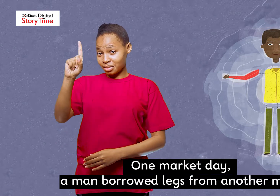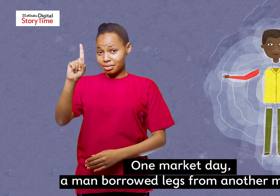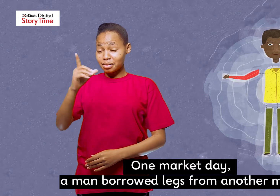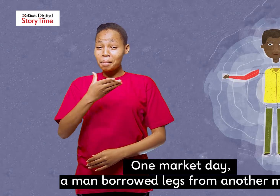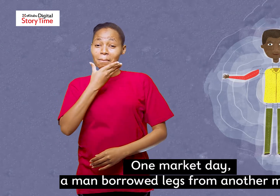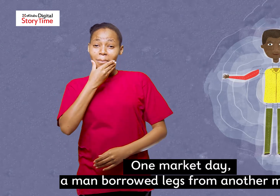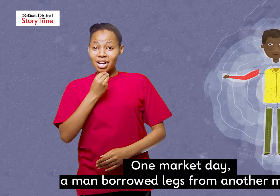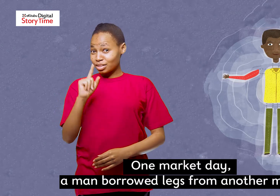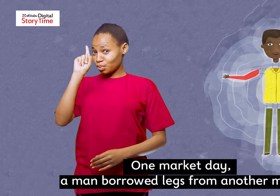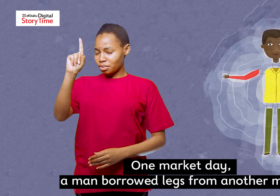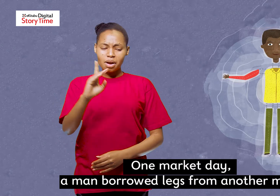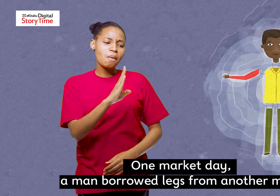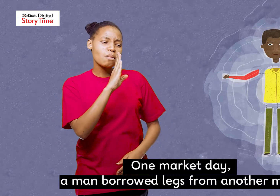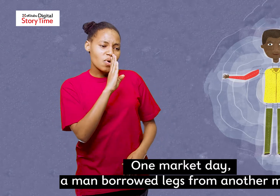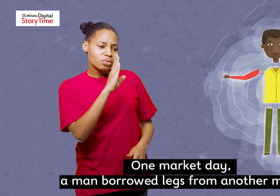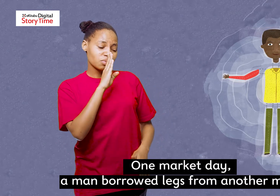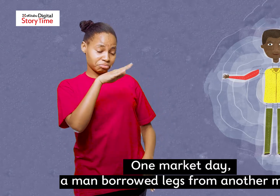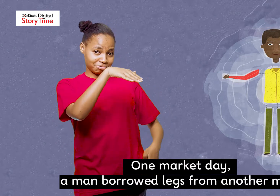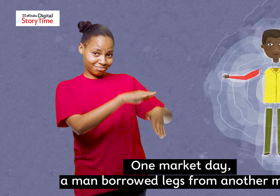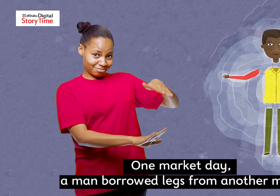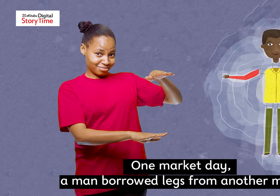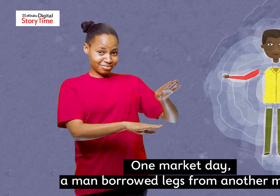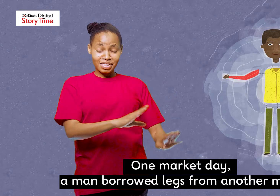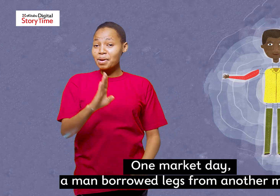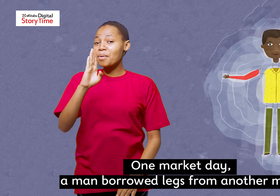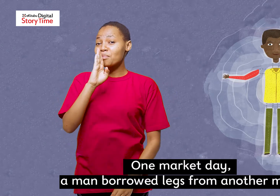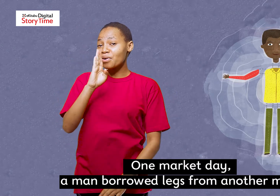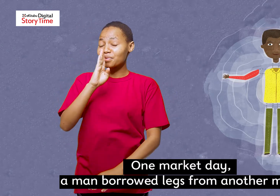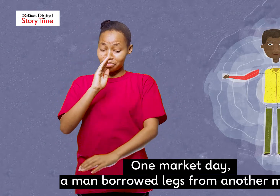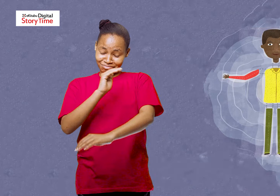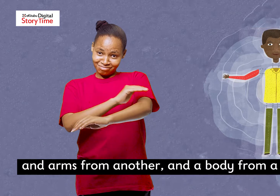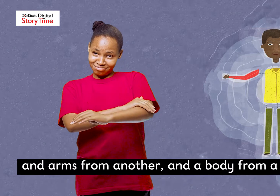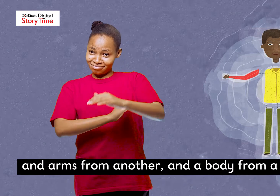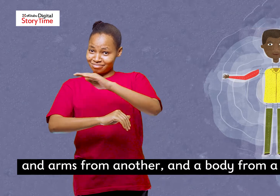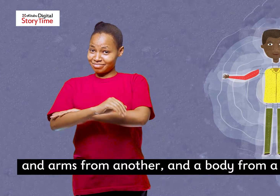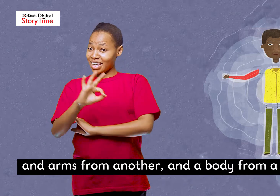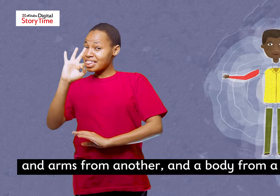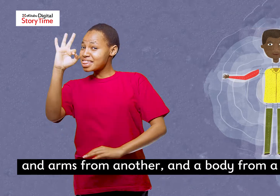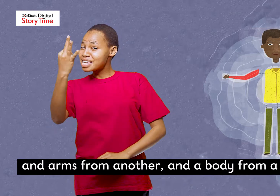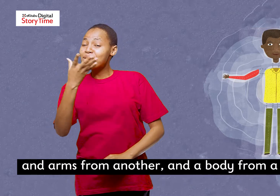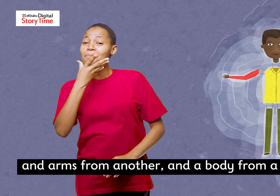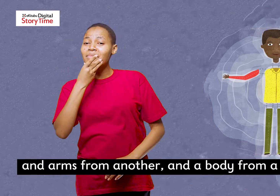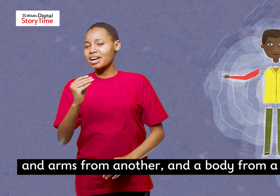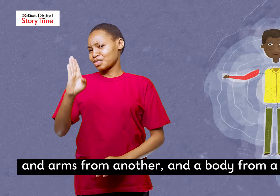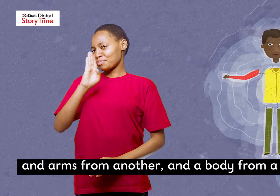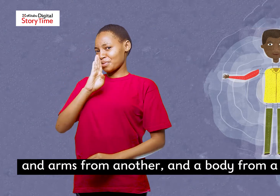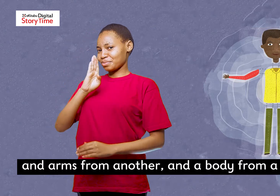One market day, a man borrowed legs from another man, and arms from another,